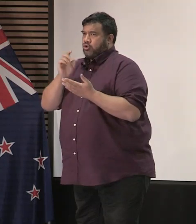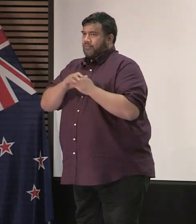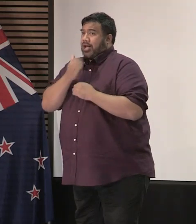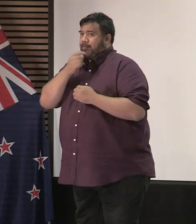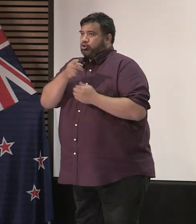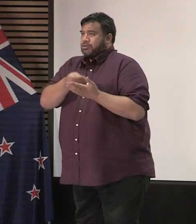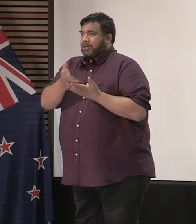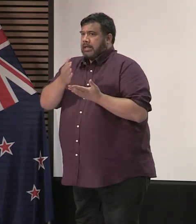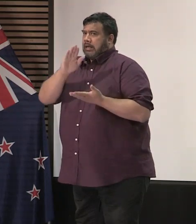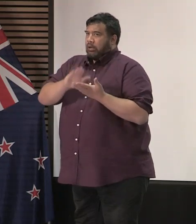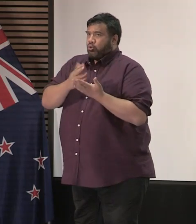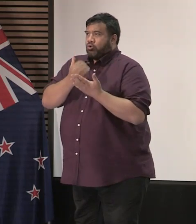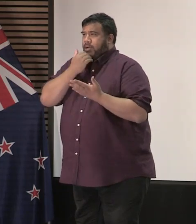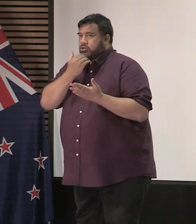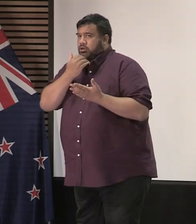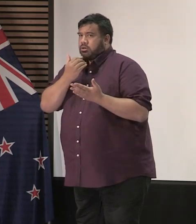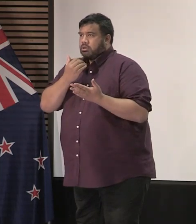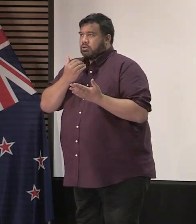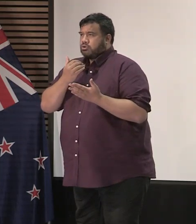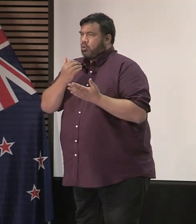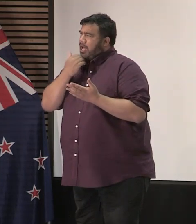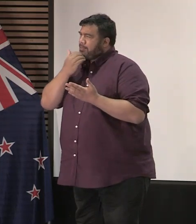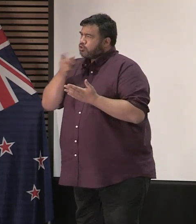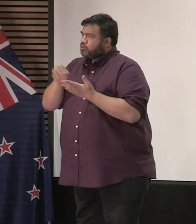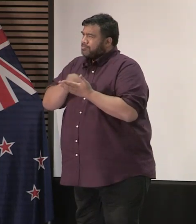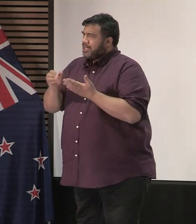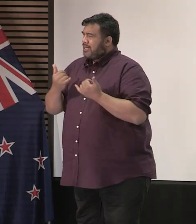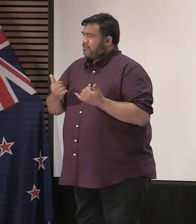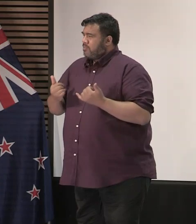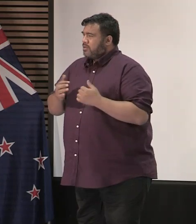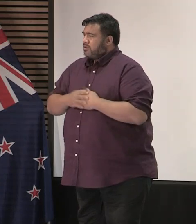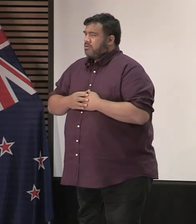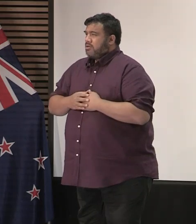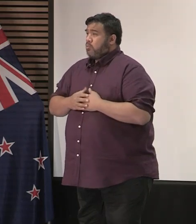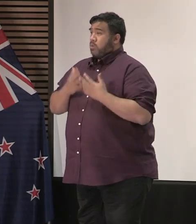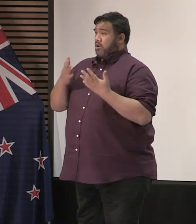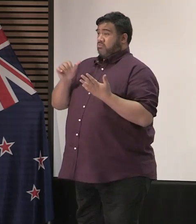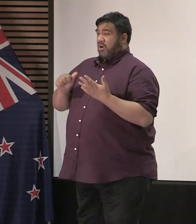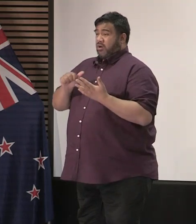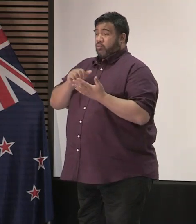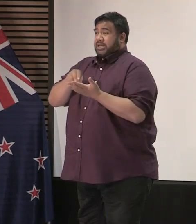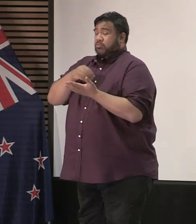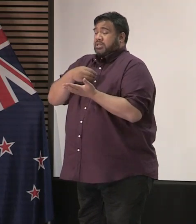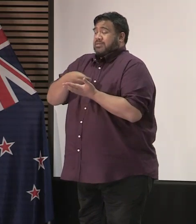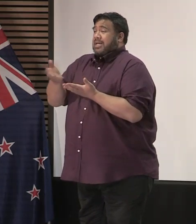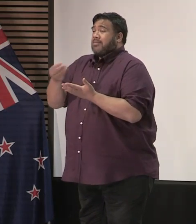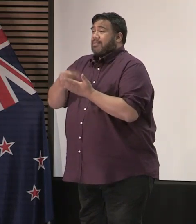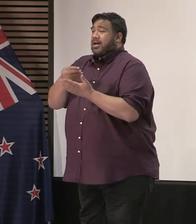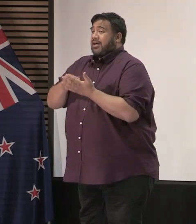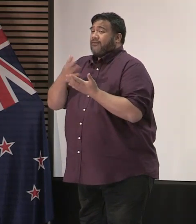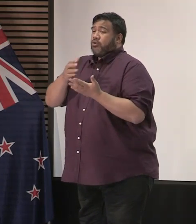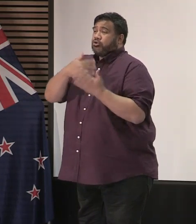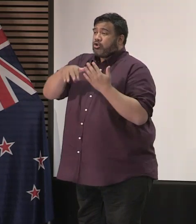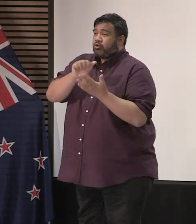advertising spend? You're right to point out that we do both. Any New Zealander right now would see, for instance, a significant amount of advertising on our TV